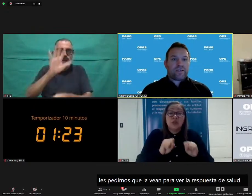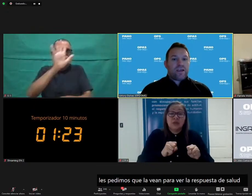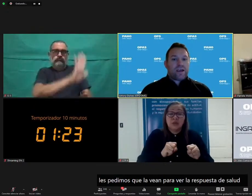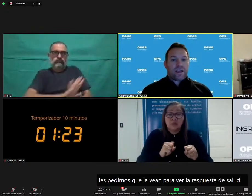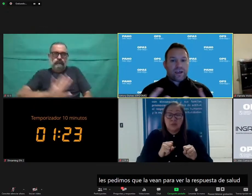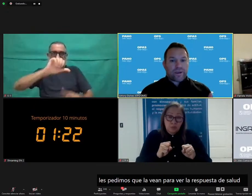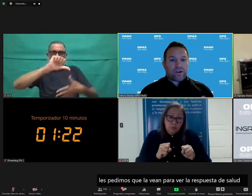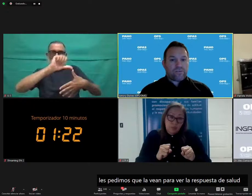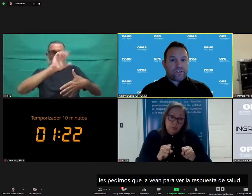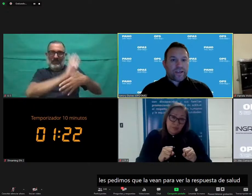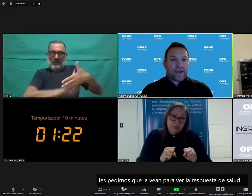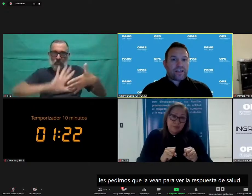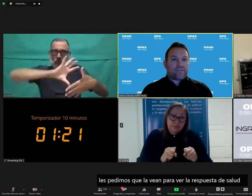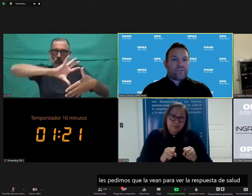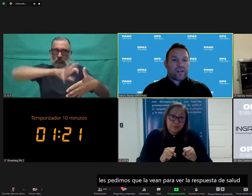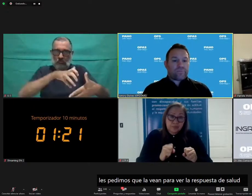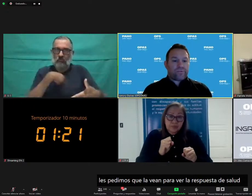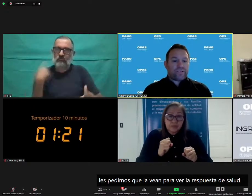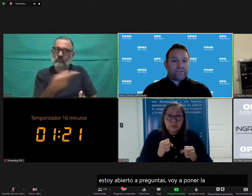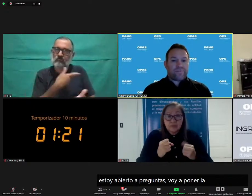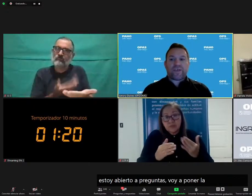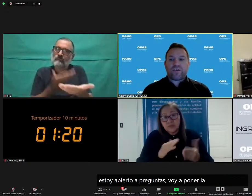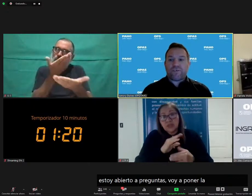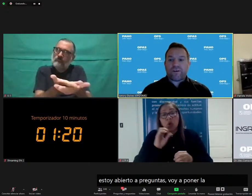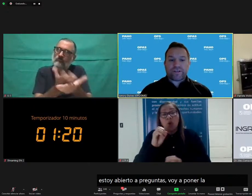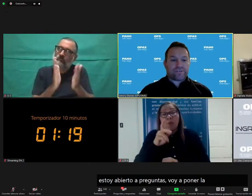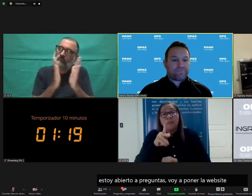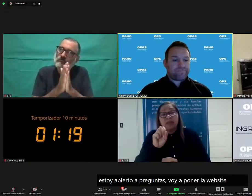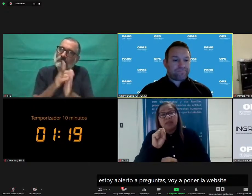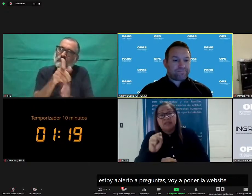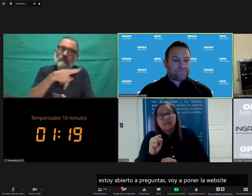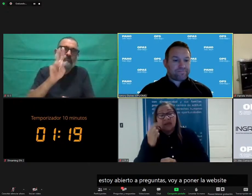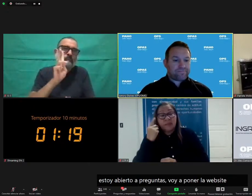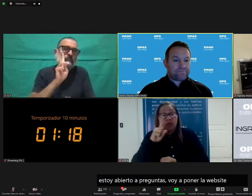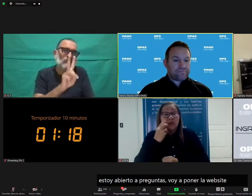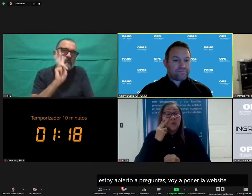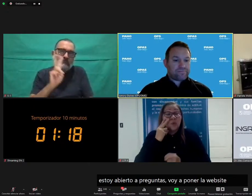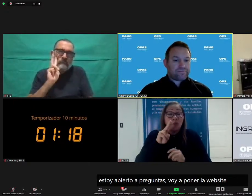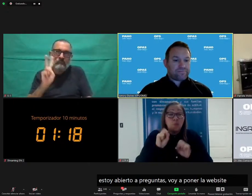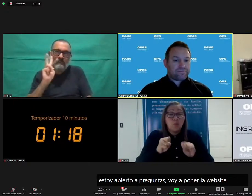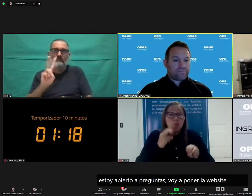chat and i hand back over to alex for the next presenter thank you very much